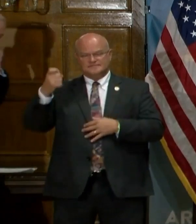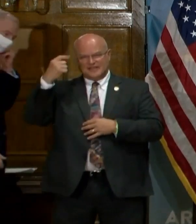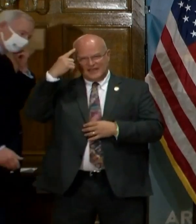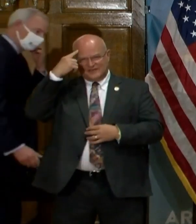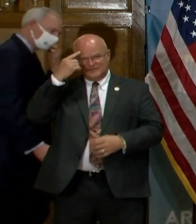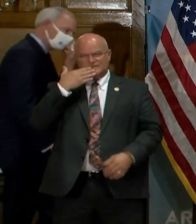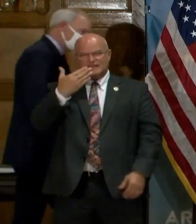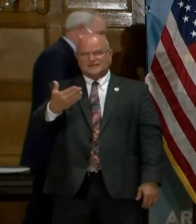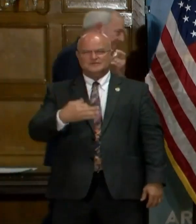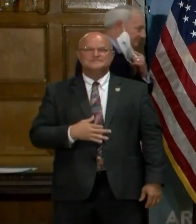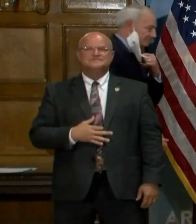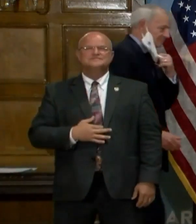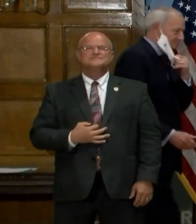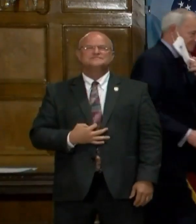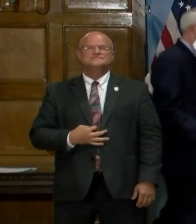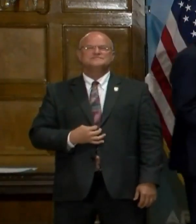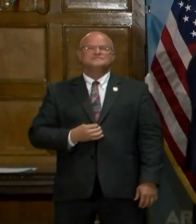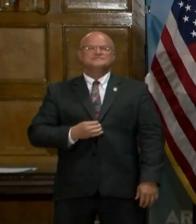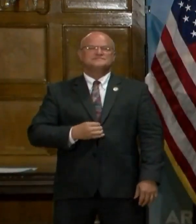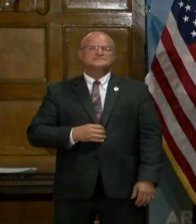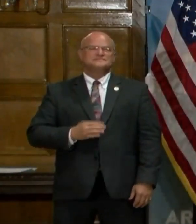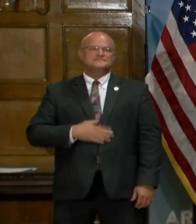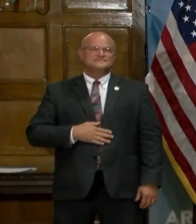over, Governor. Thank you. Thank you all.